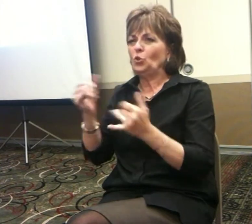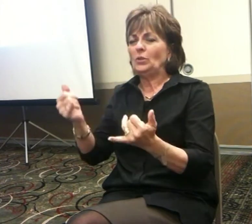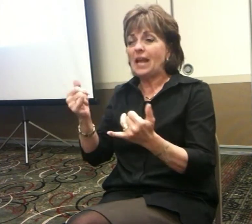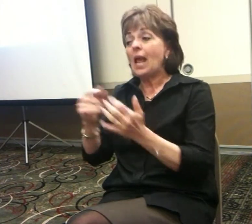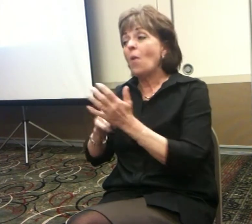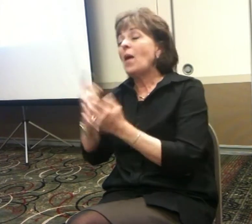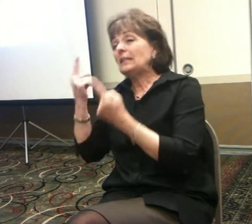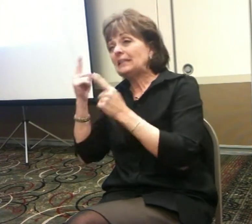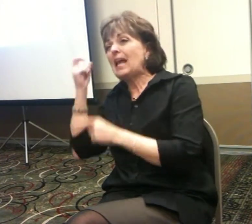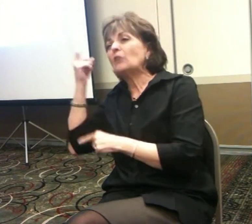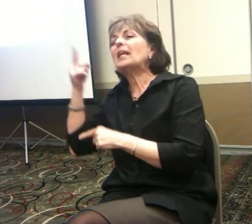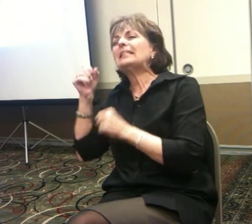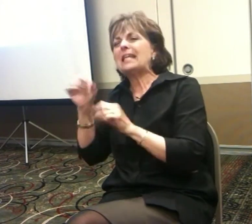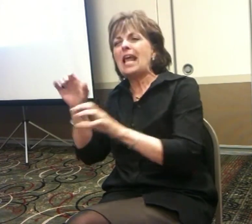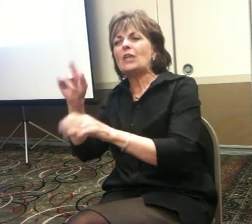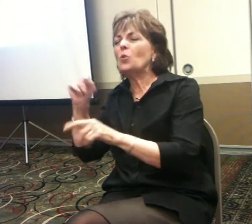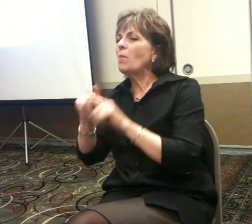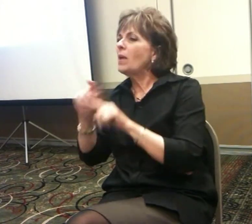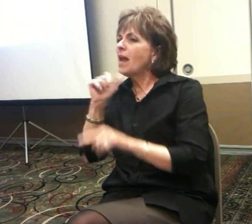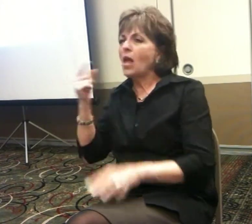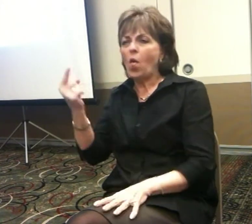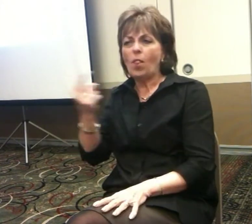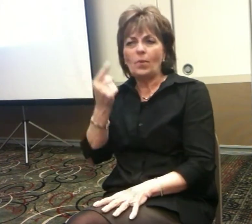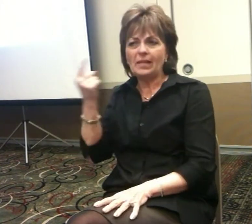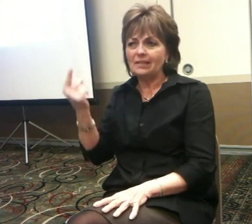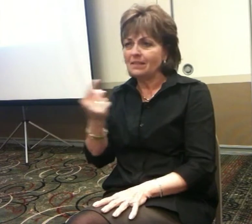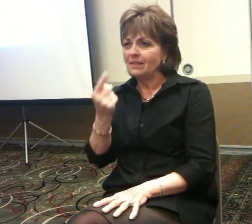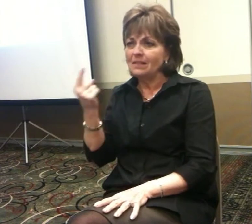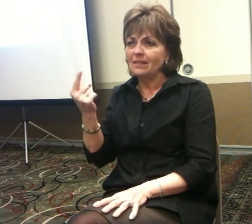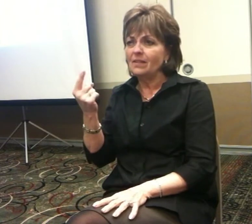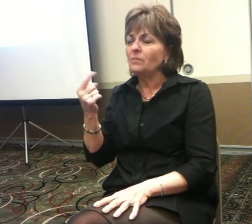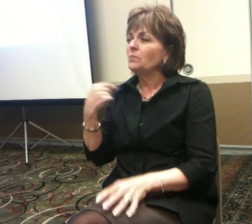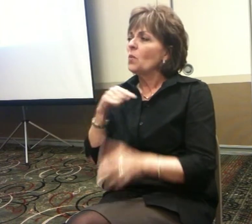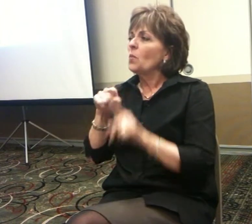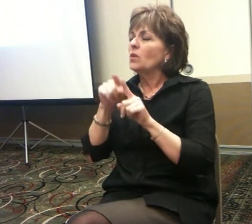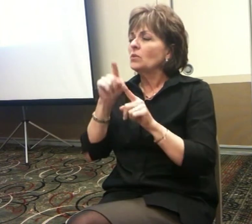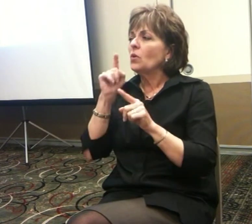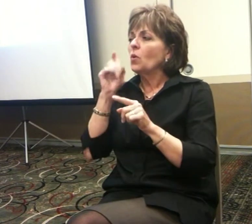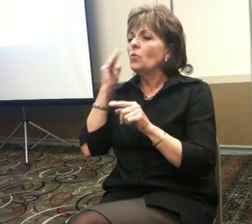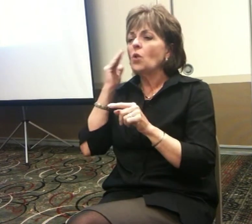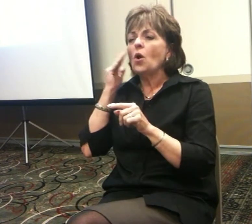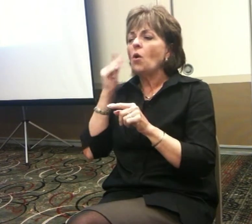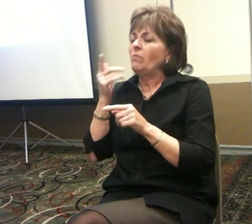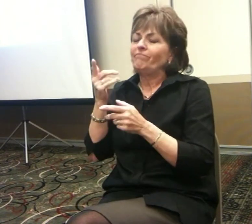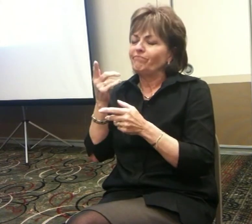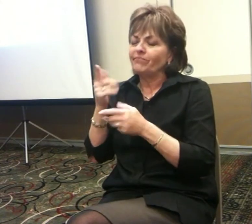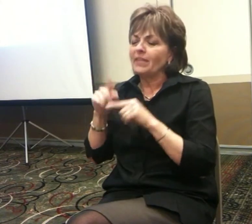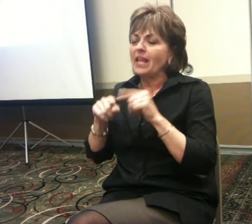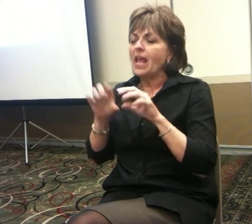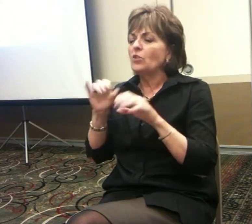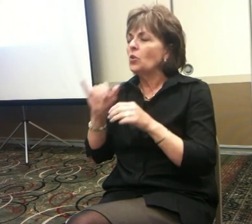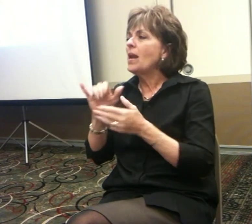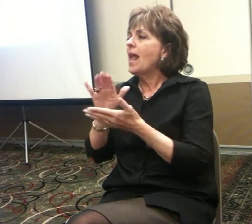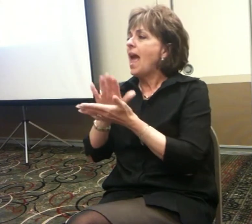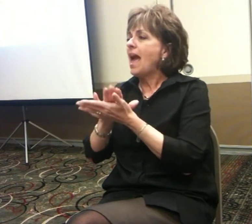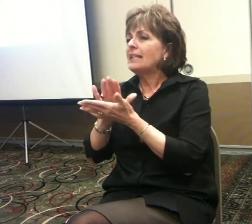do it in some cases, but not always. All right? We also know that some of them are because he can't do it. Academic correction or failure triggers him. Difficulty